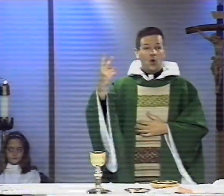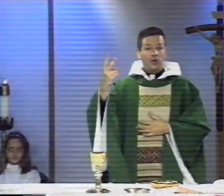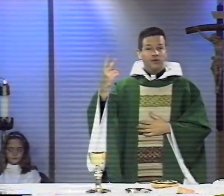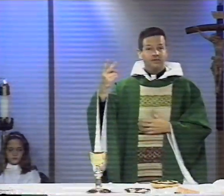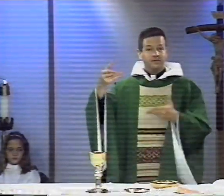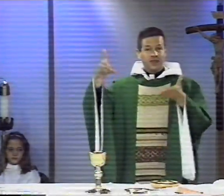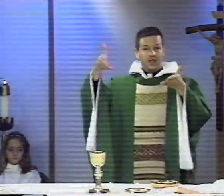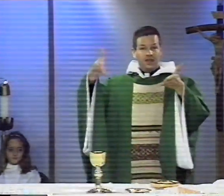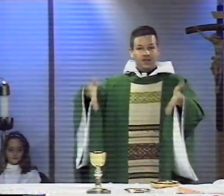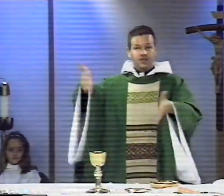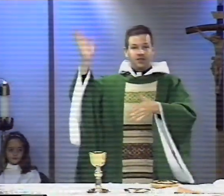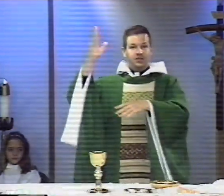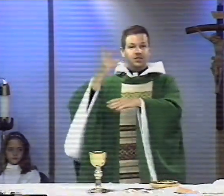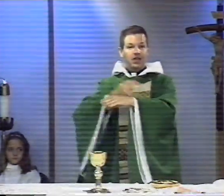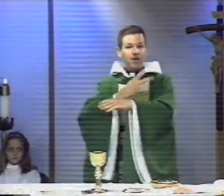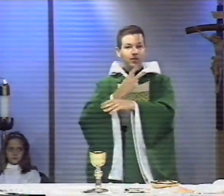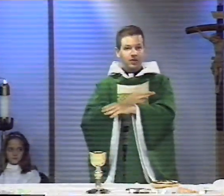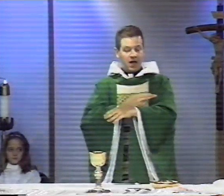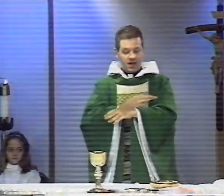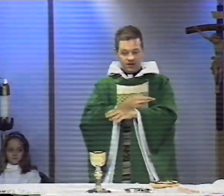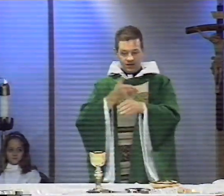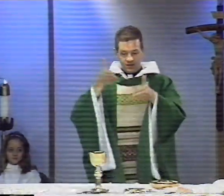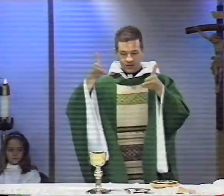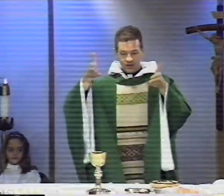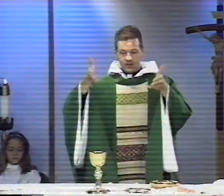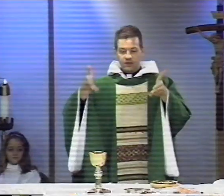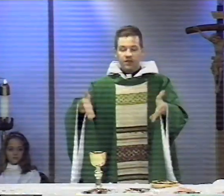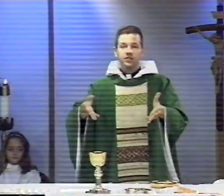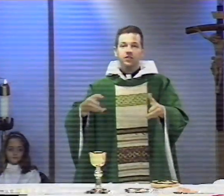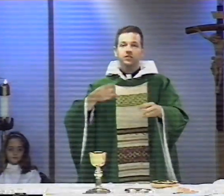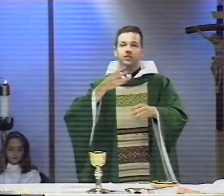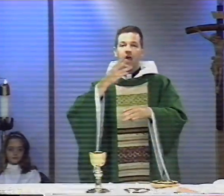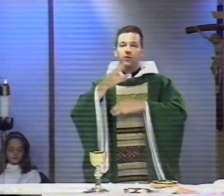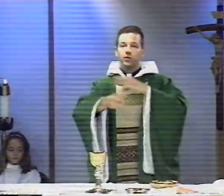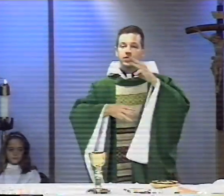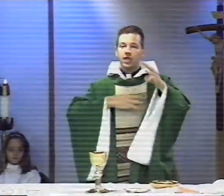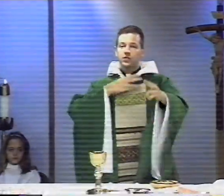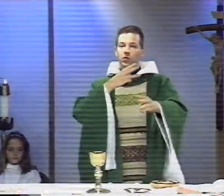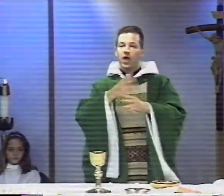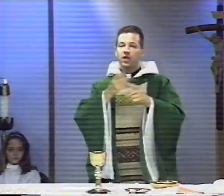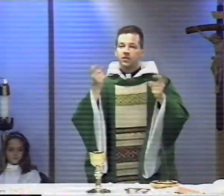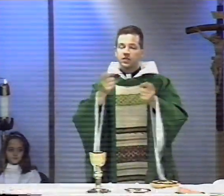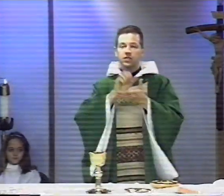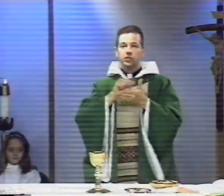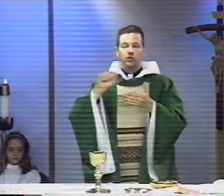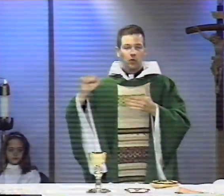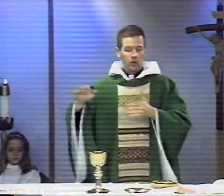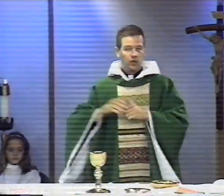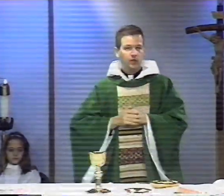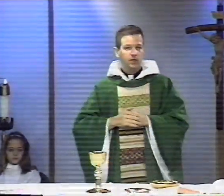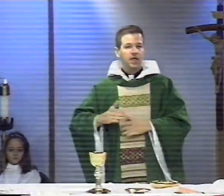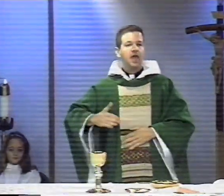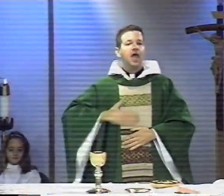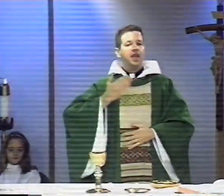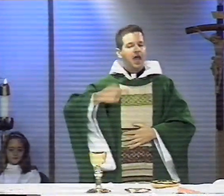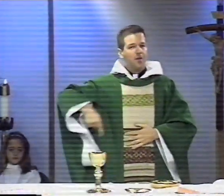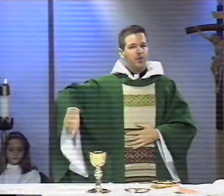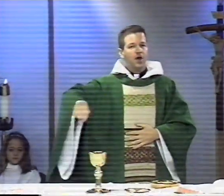Behold, this is the Lamb of God. This is that which takes away the sins of the world. And happy are